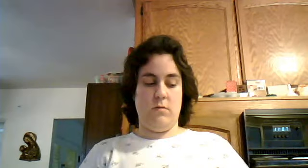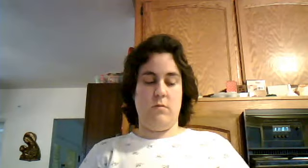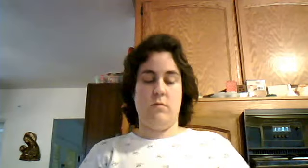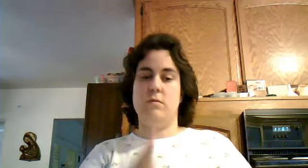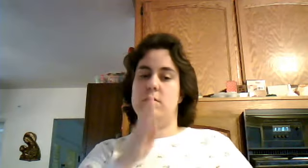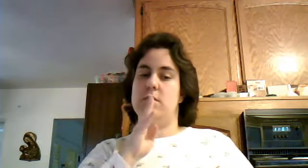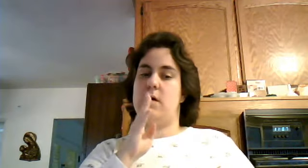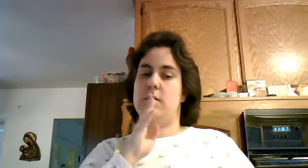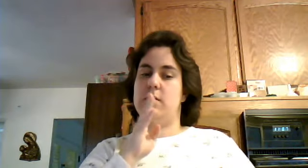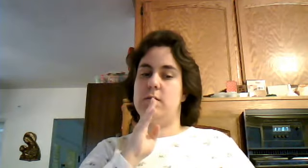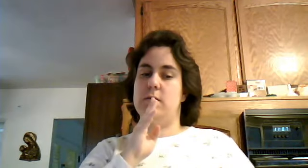Talk.